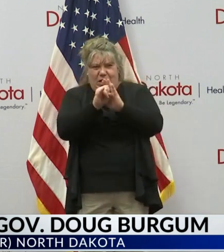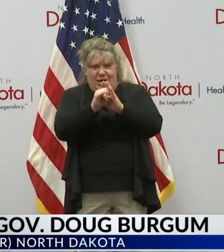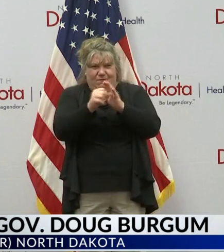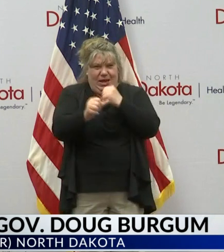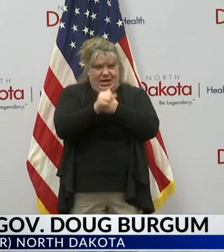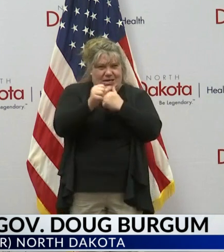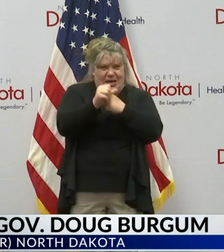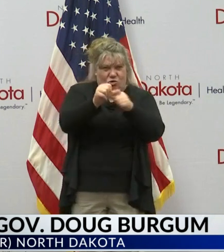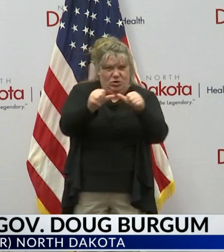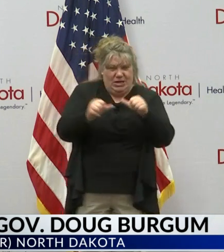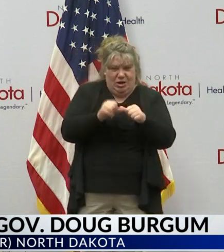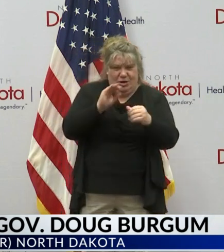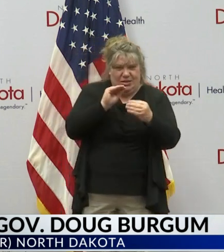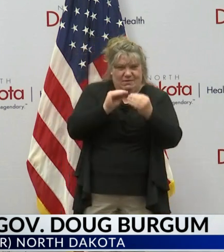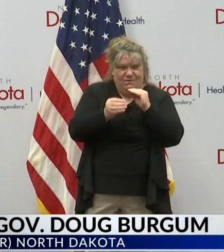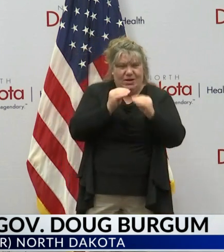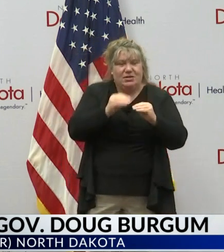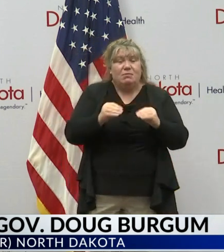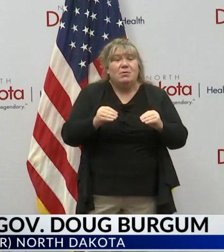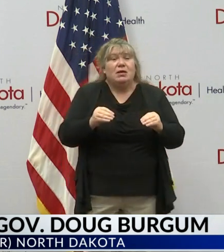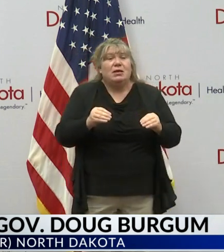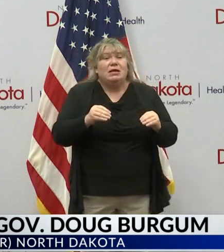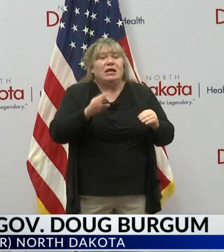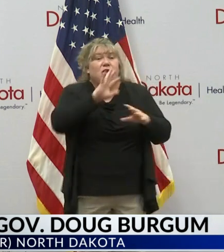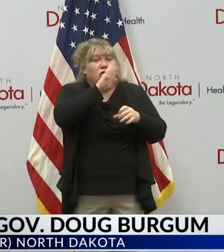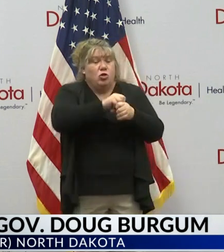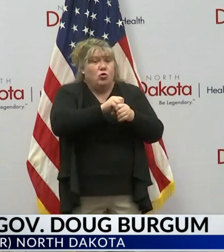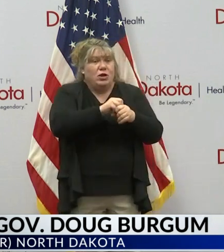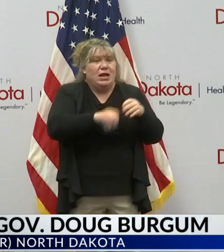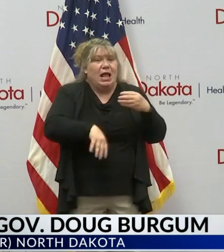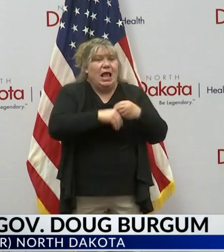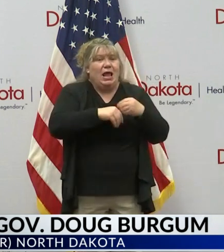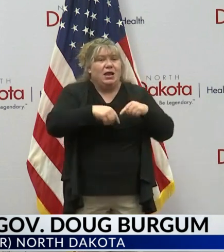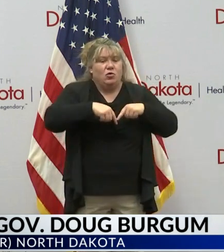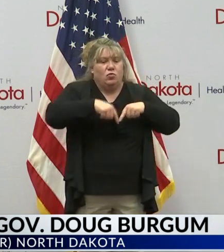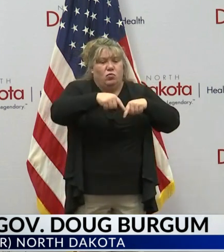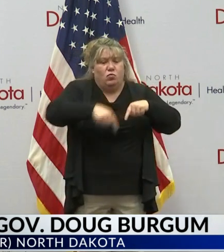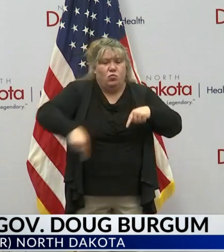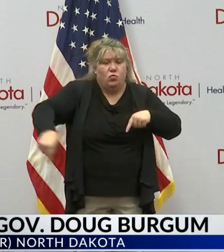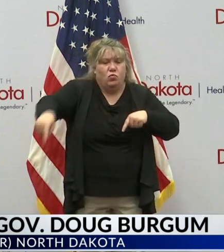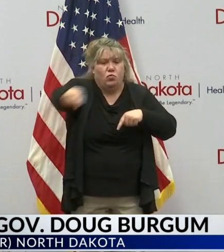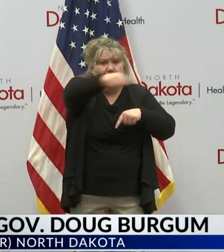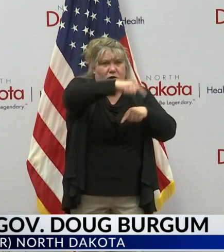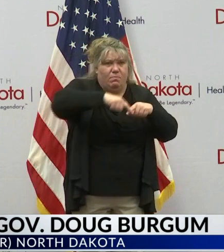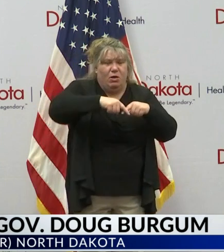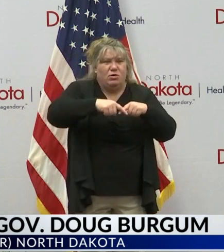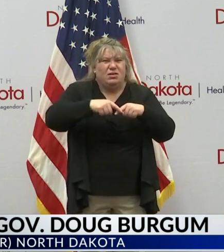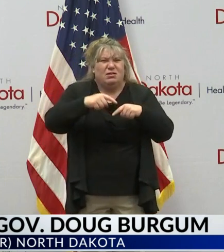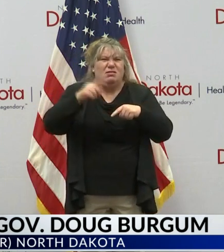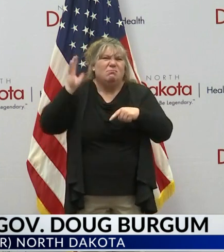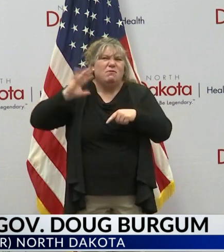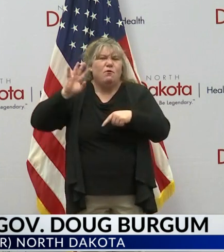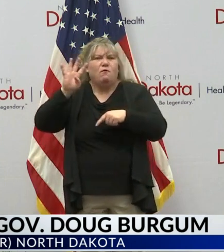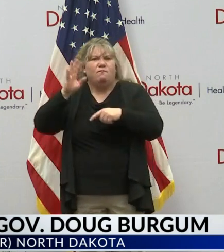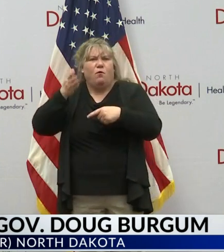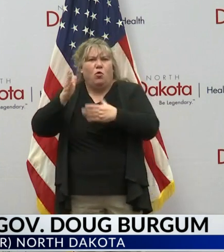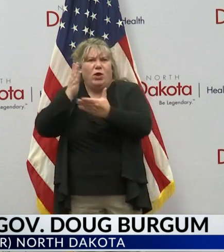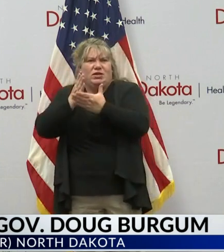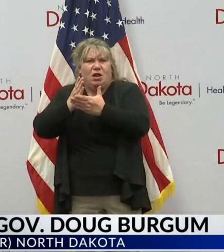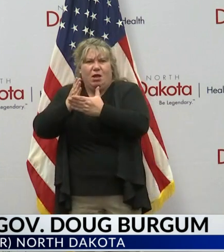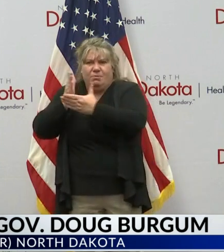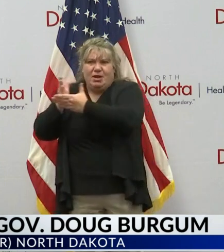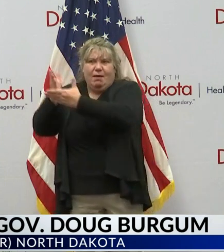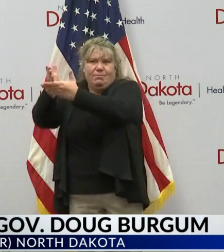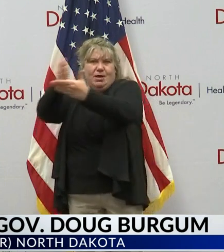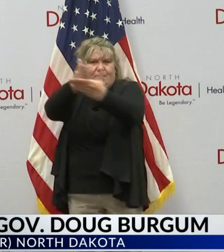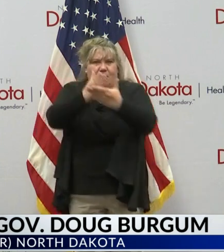those, including roundabouts instead of four-way stops. And thank you to North Dakota Highway Patrol, who's always working to make sure that everyone's